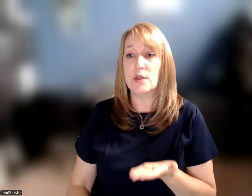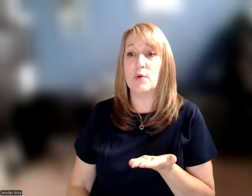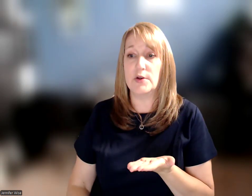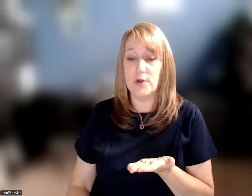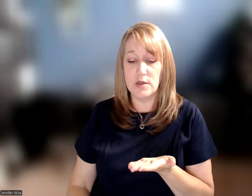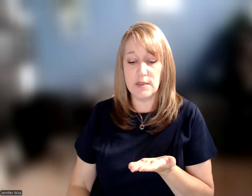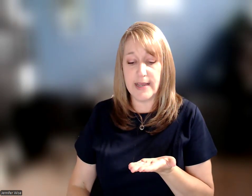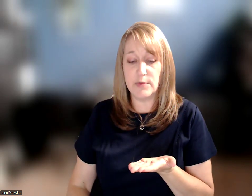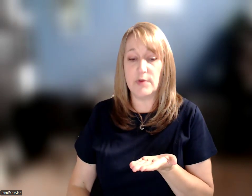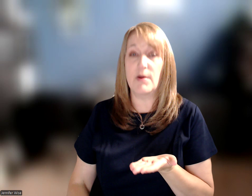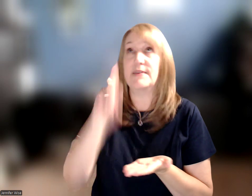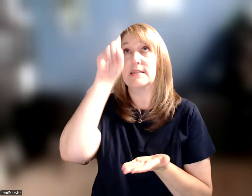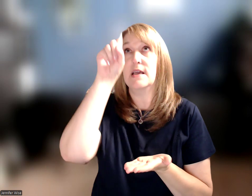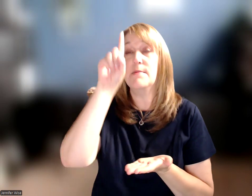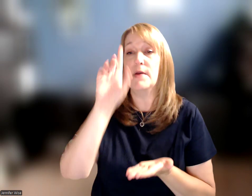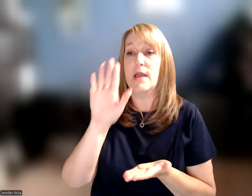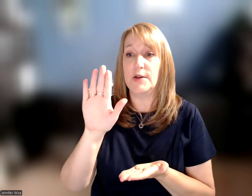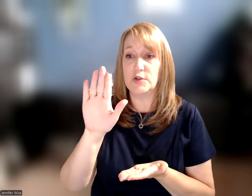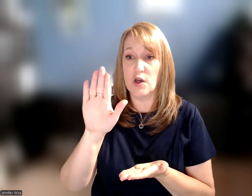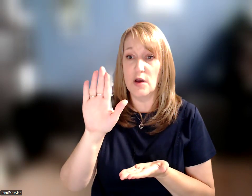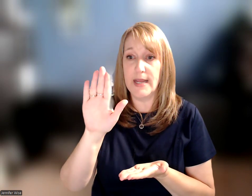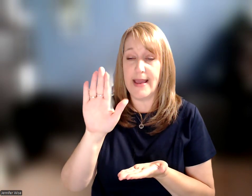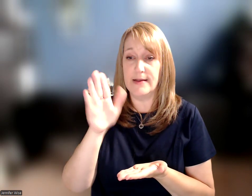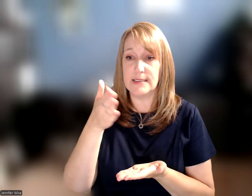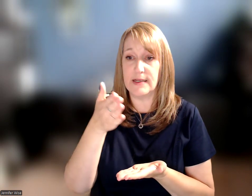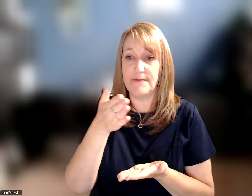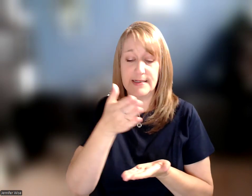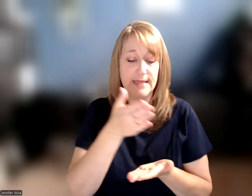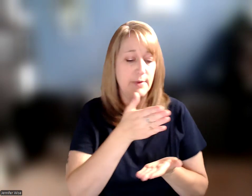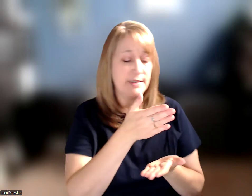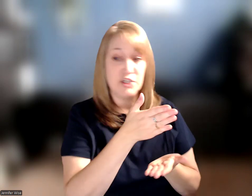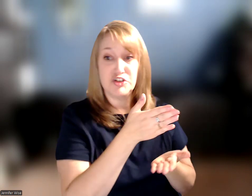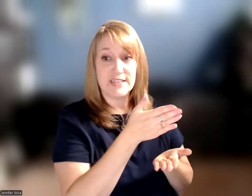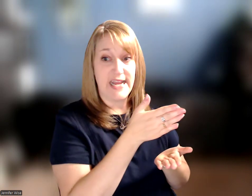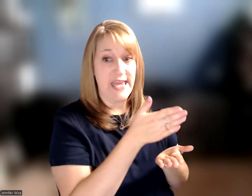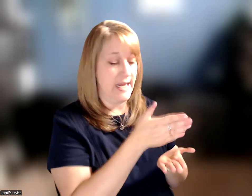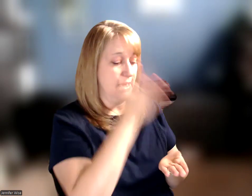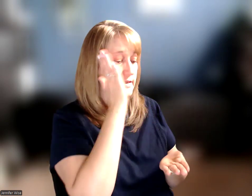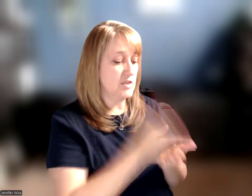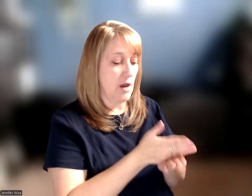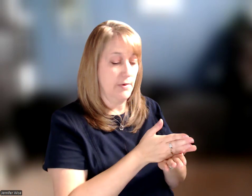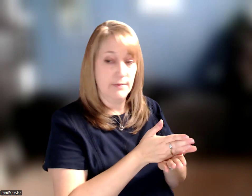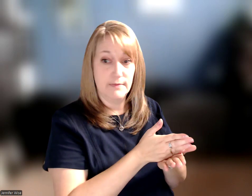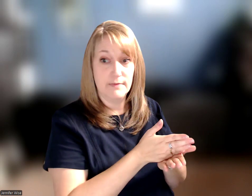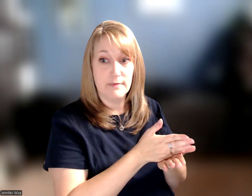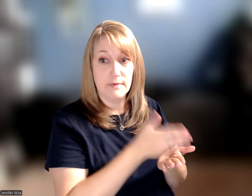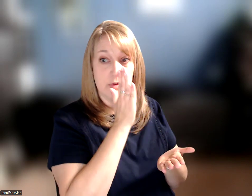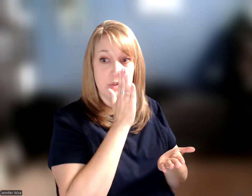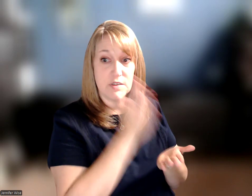want your non-dominant hand with your palm facing up, and your dominant hand is going to face sideways, and you're just going to hit it. Stop,